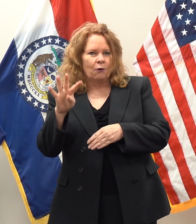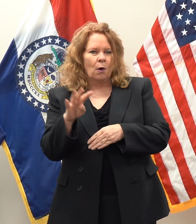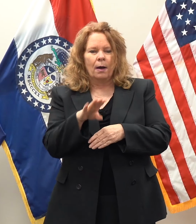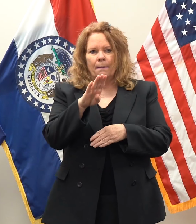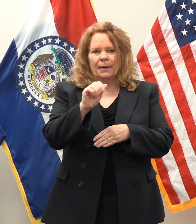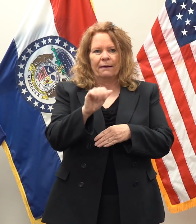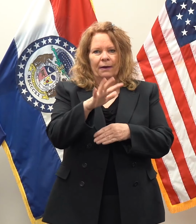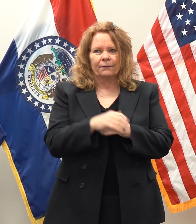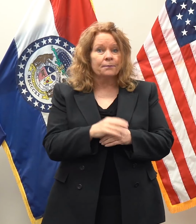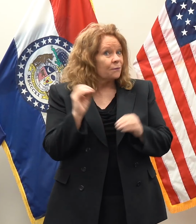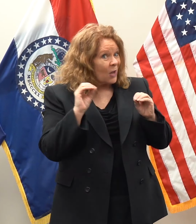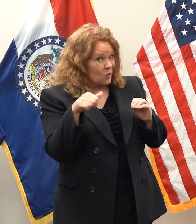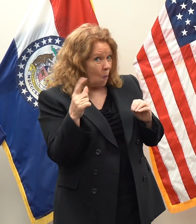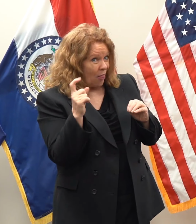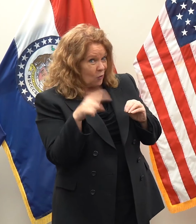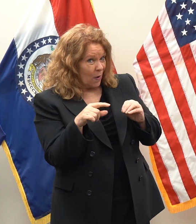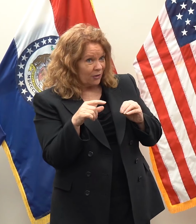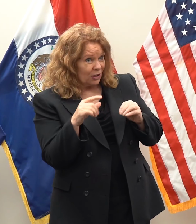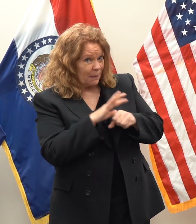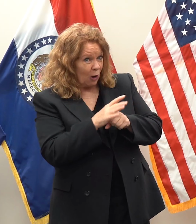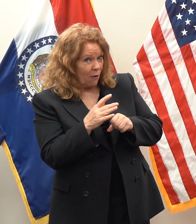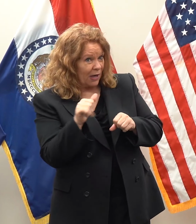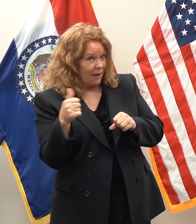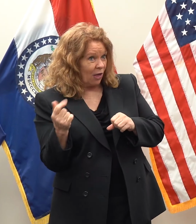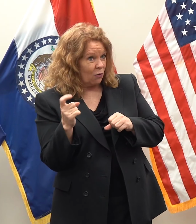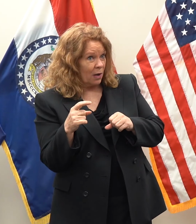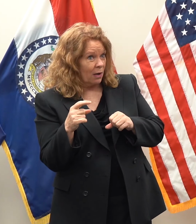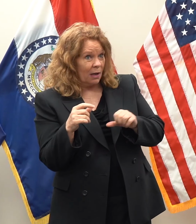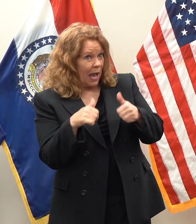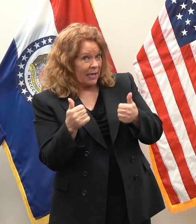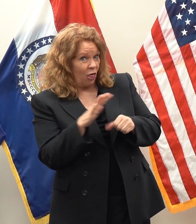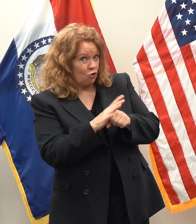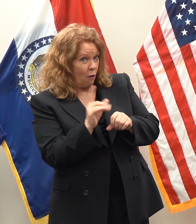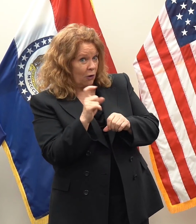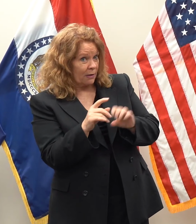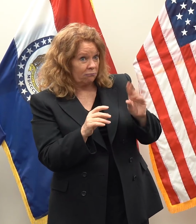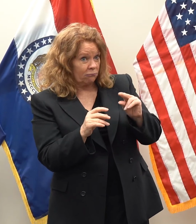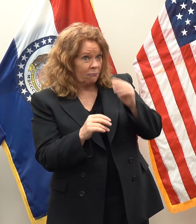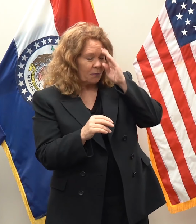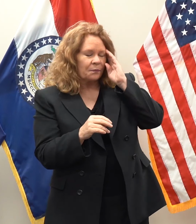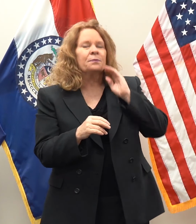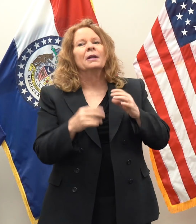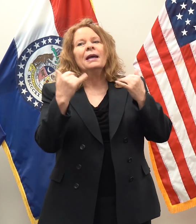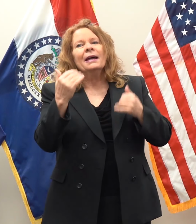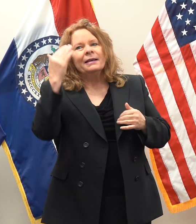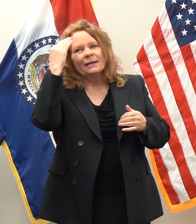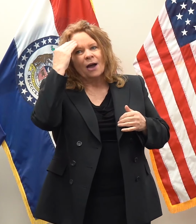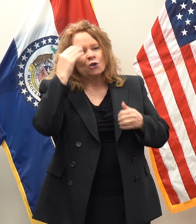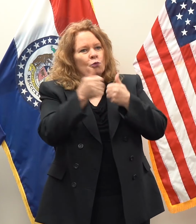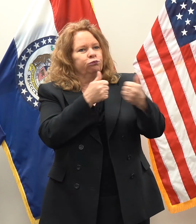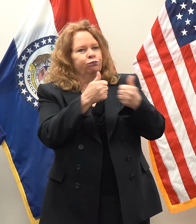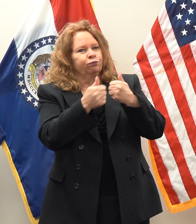If no one has any other COVID questions, I have other questions. Any other COVID-related questions? Okay. You now know who you'll be running against